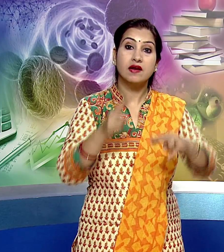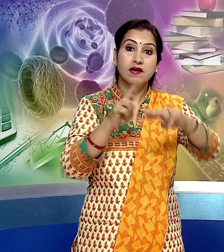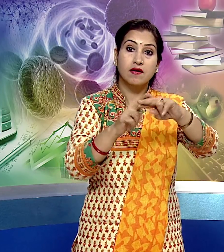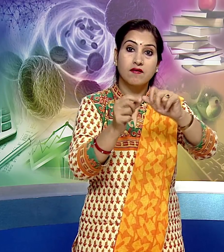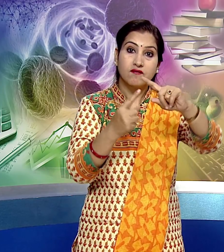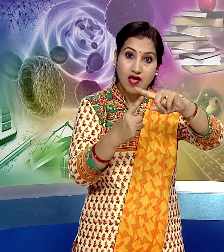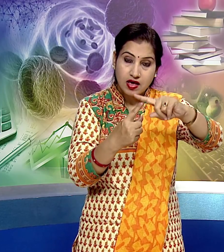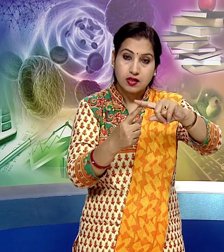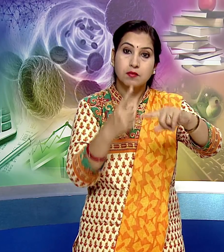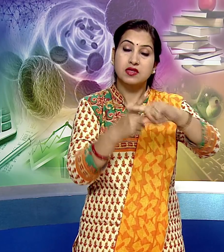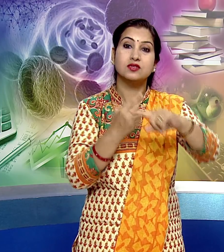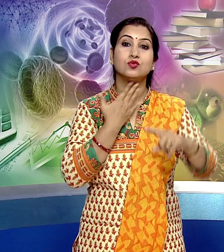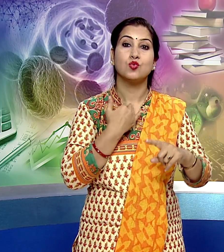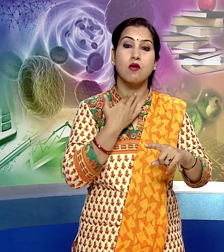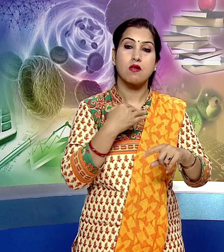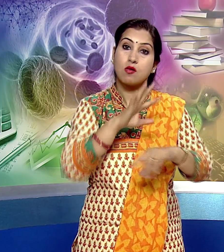fats and sugar.